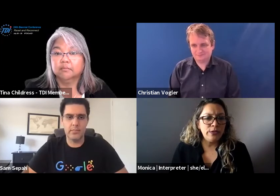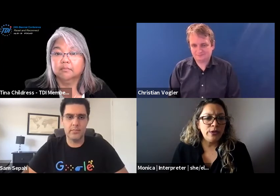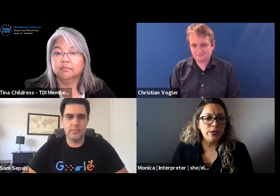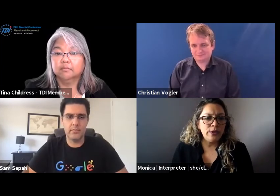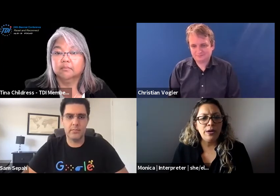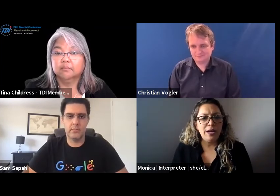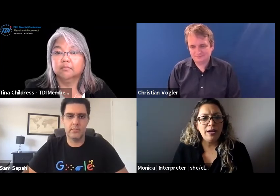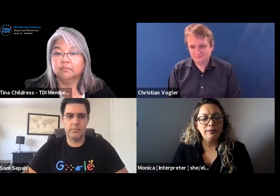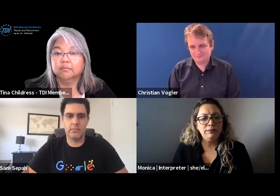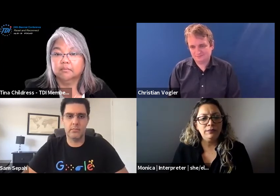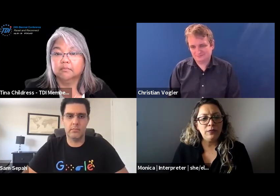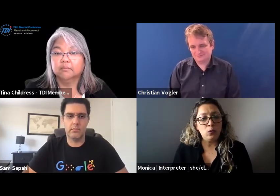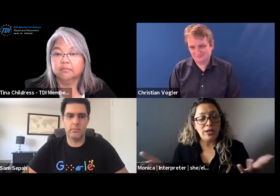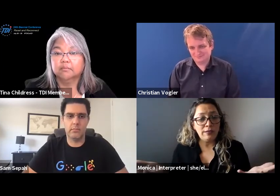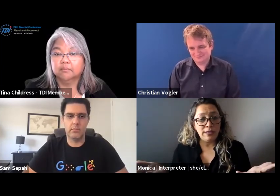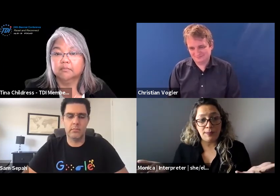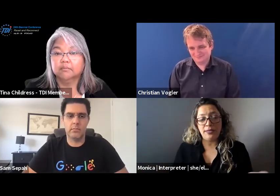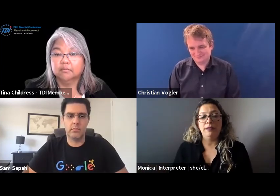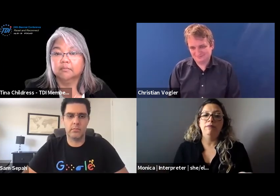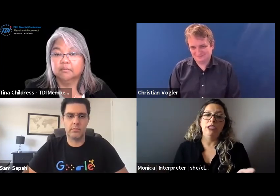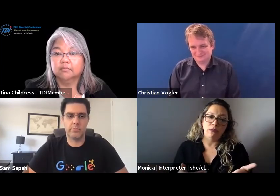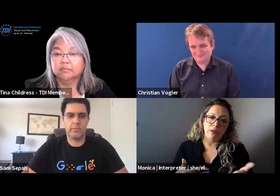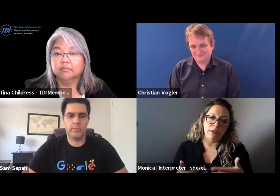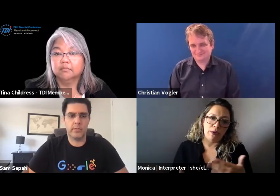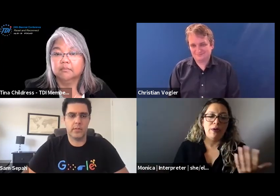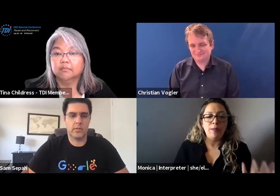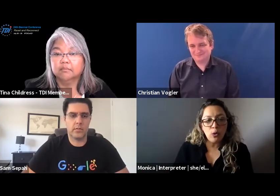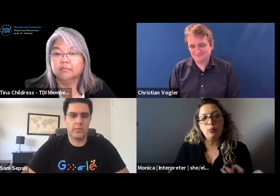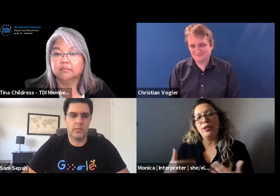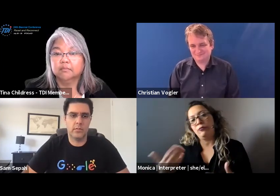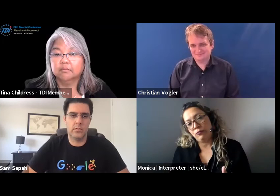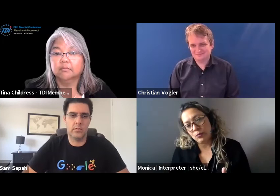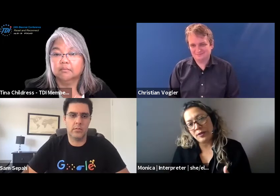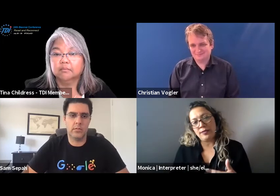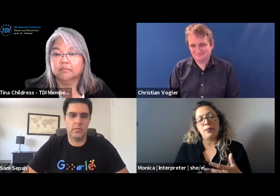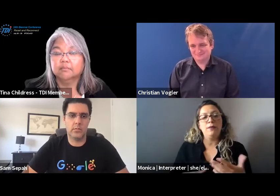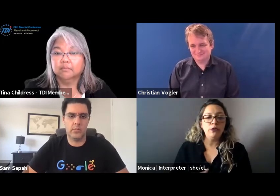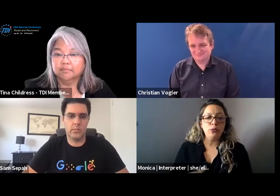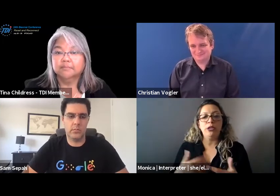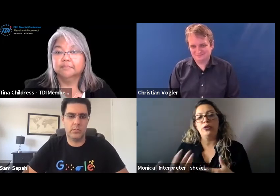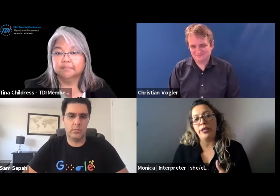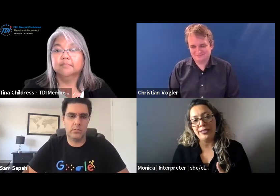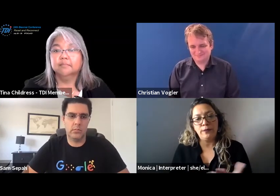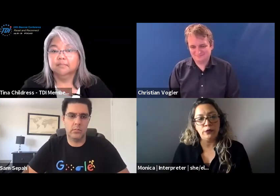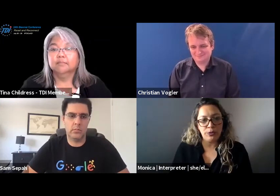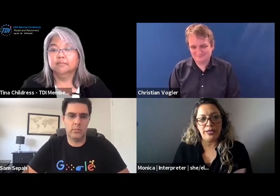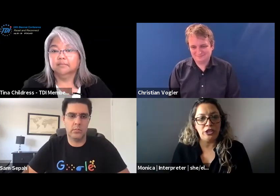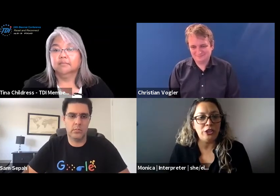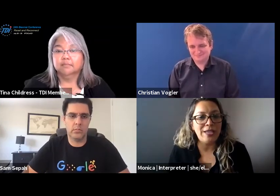And so when, depending, on whether I'm home and I'm responding to something virtually or connecting virtually, that